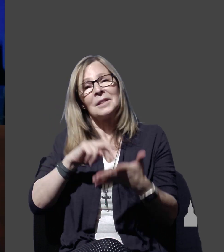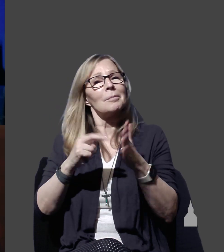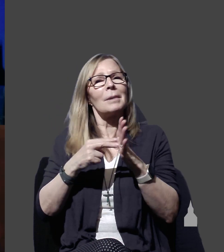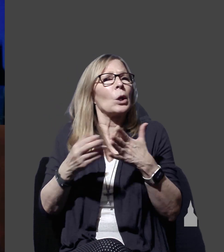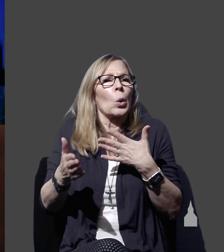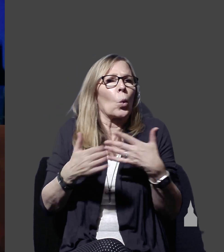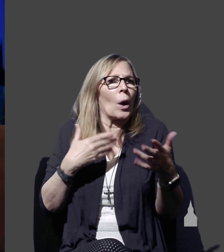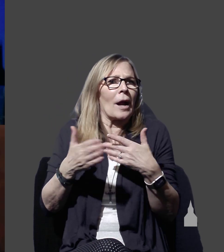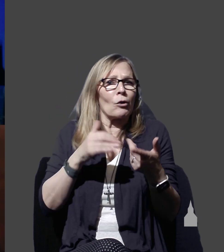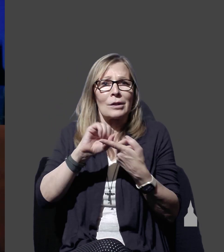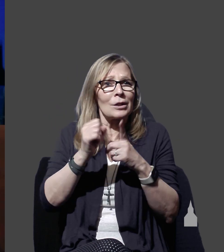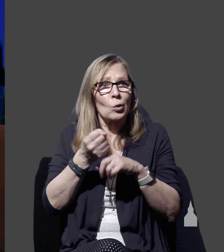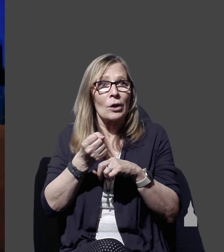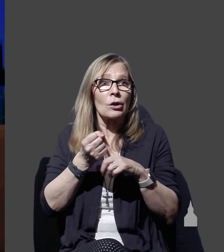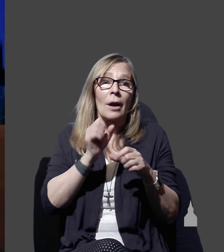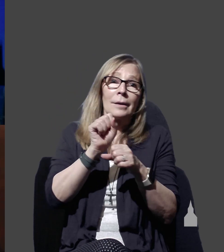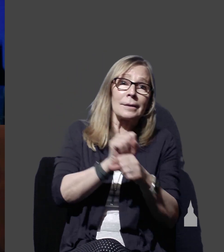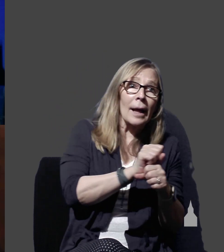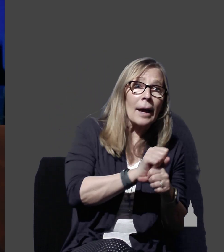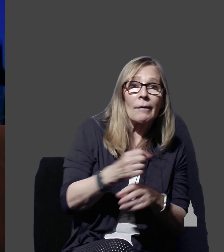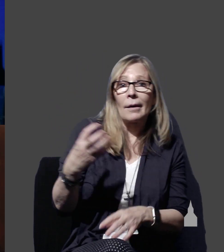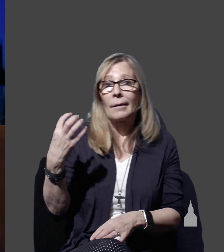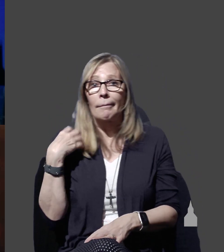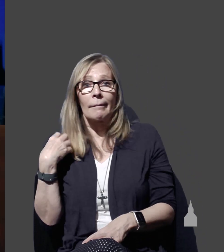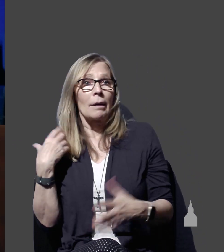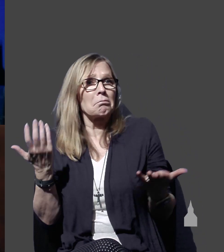state you're in, you can serve the Lord. You can be a valid member of the body of Christ.